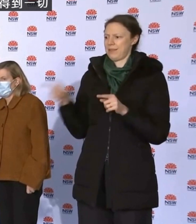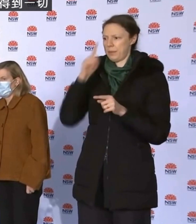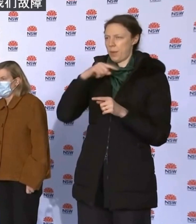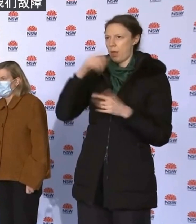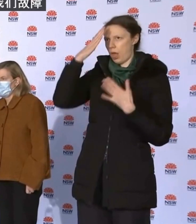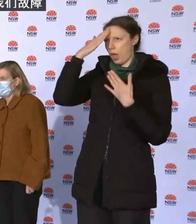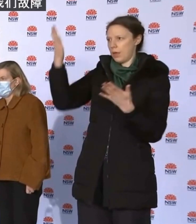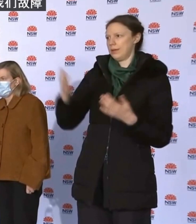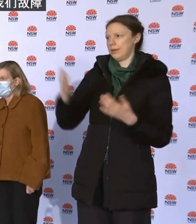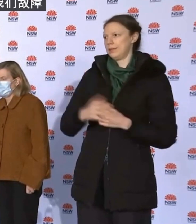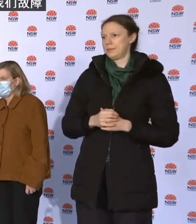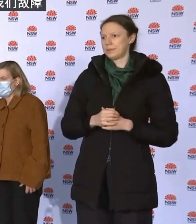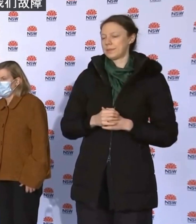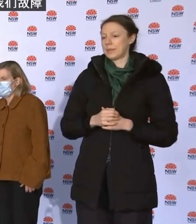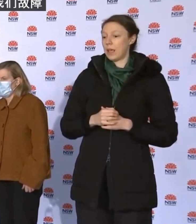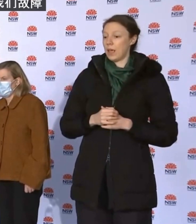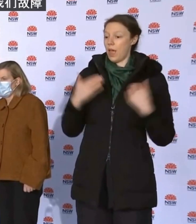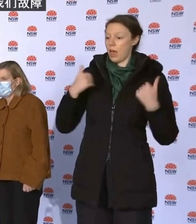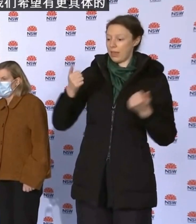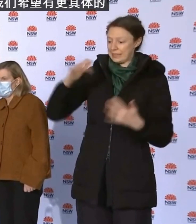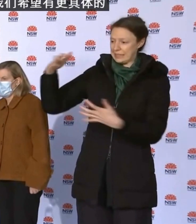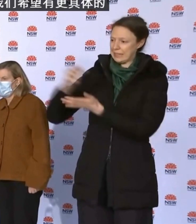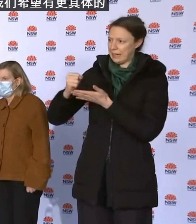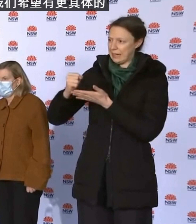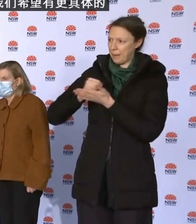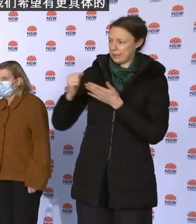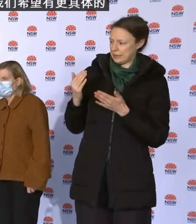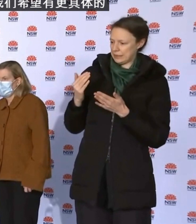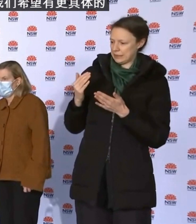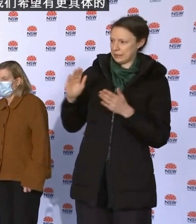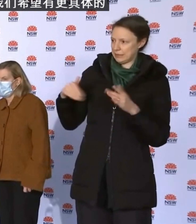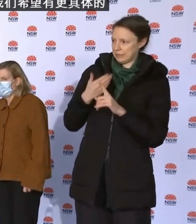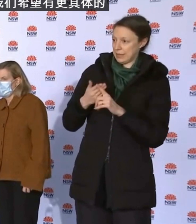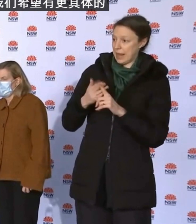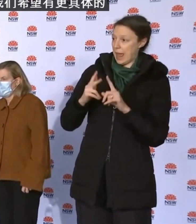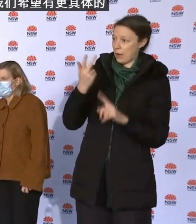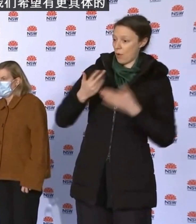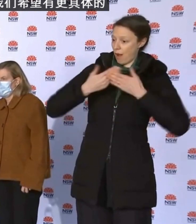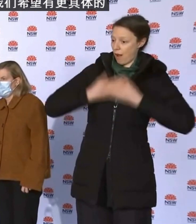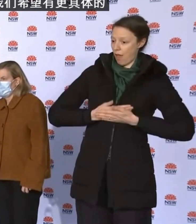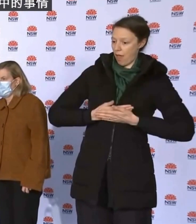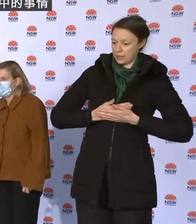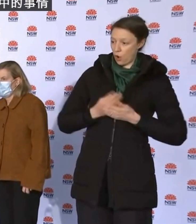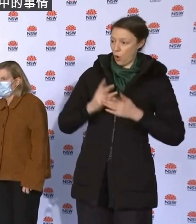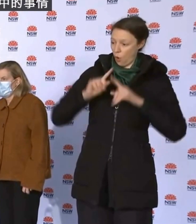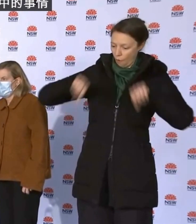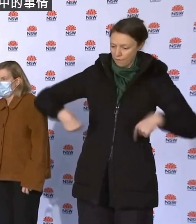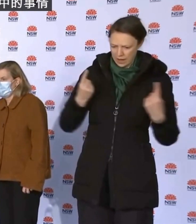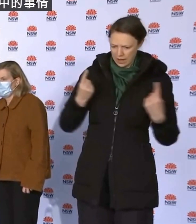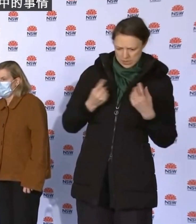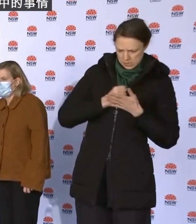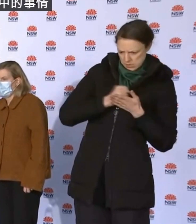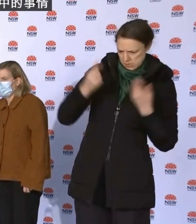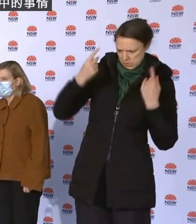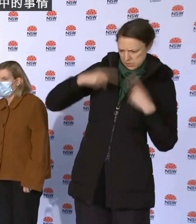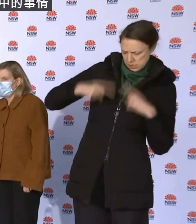Health gets all the data by 8 p.m. overnight. They give us the breakdowns that they can. So by the time we come to you, we hope to have more concrete information, which allows me to